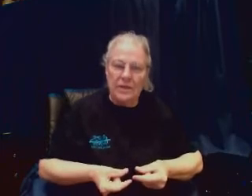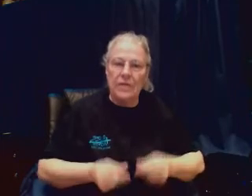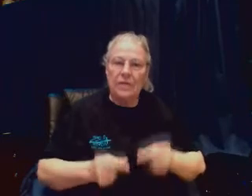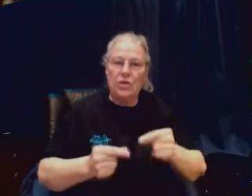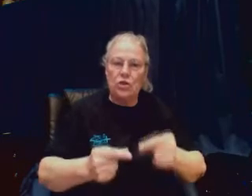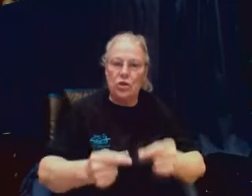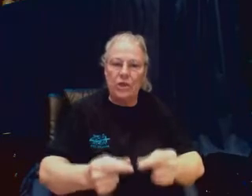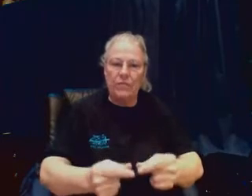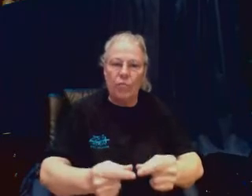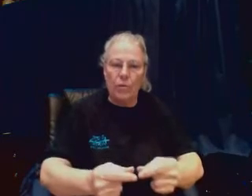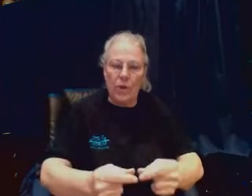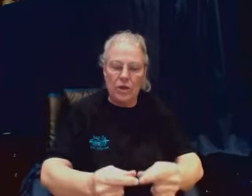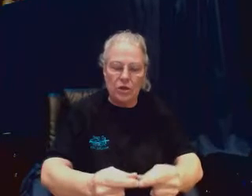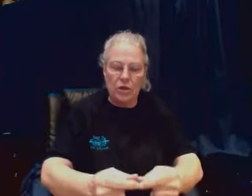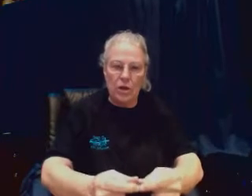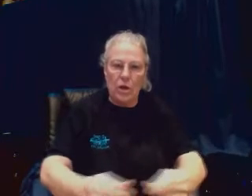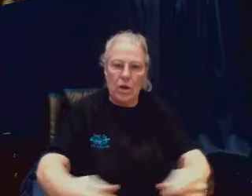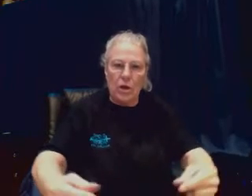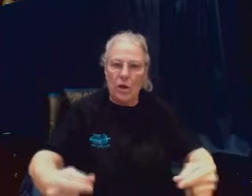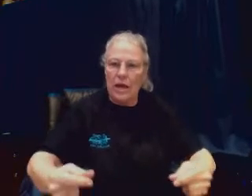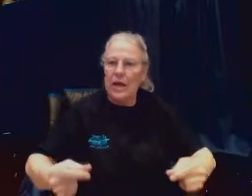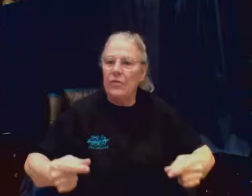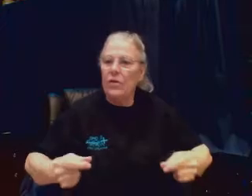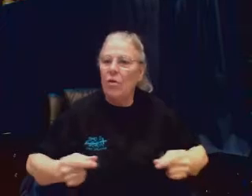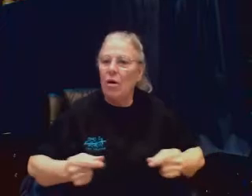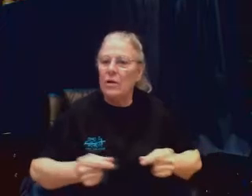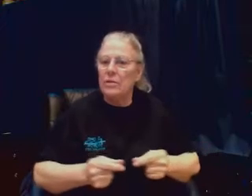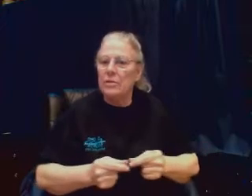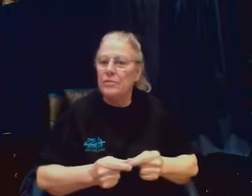in the G formation, in the garden.